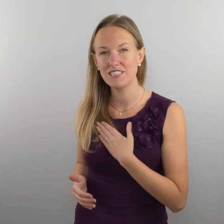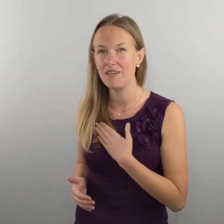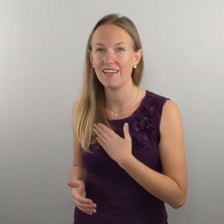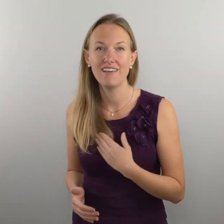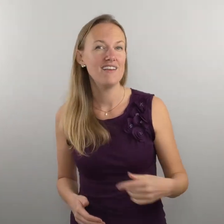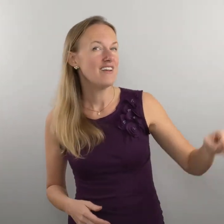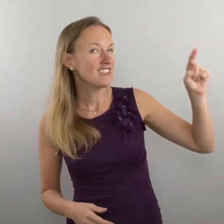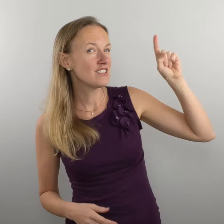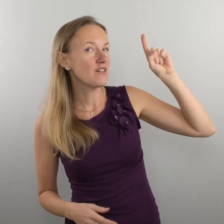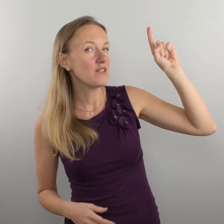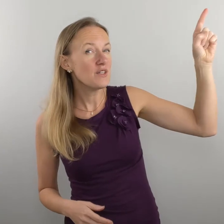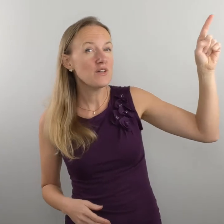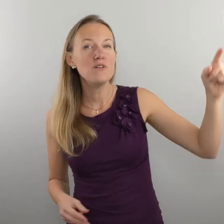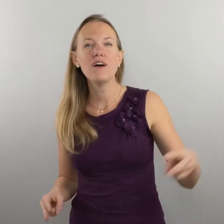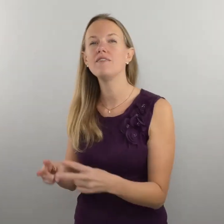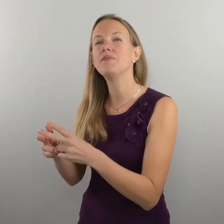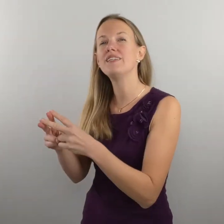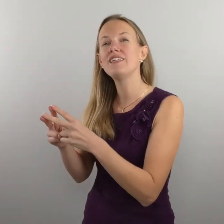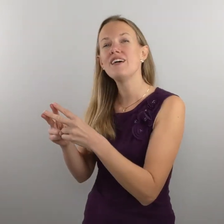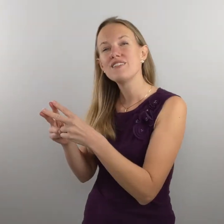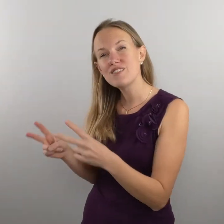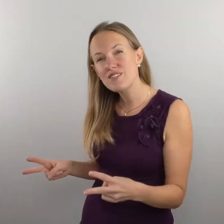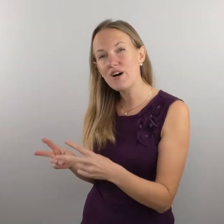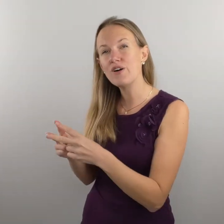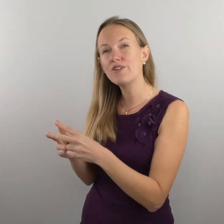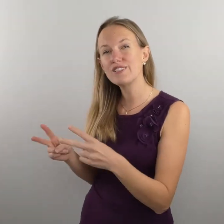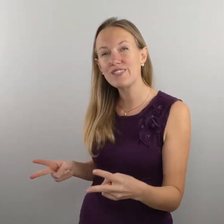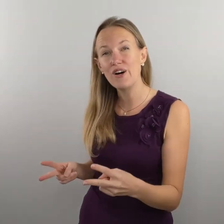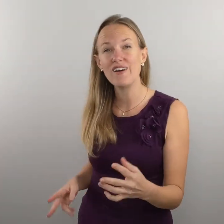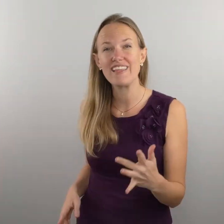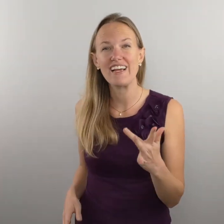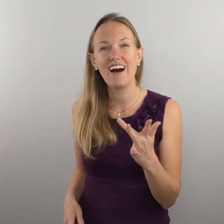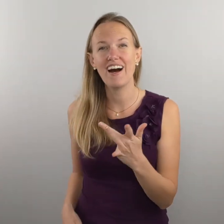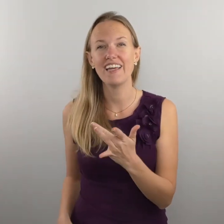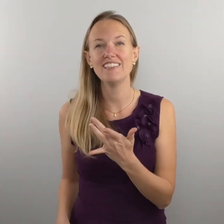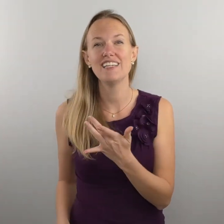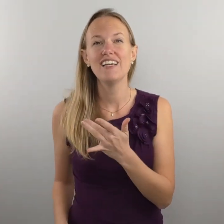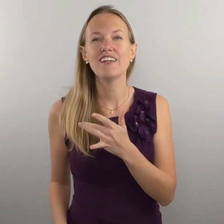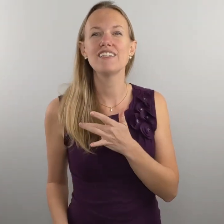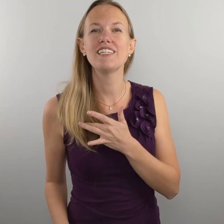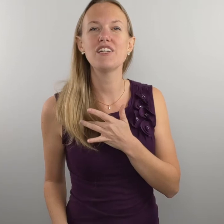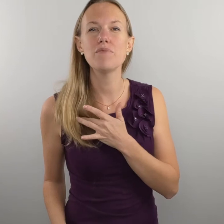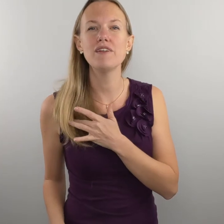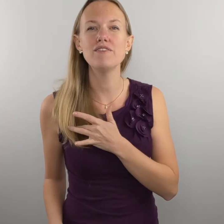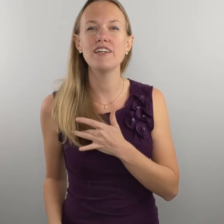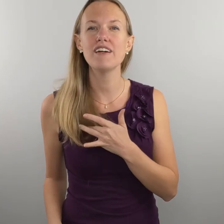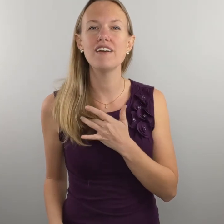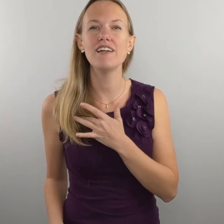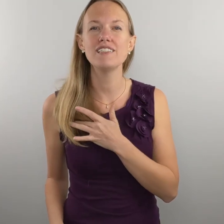me. So you have been so, so, and then kind. You're going to take your middle finger and take